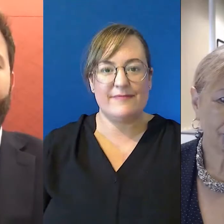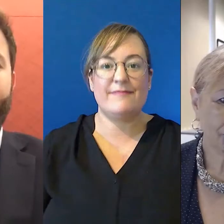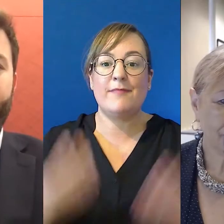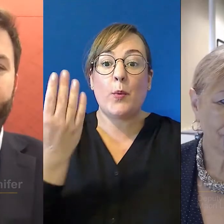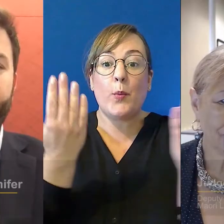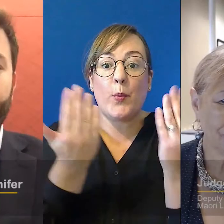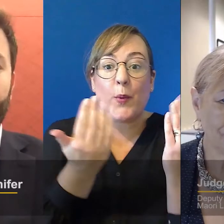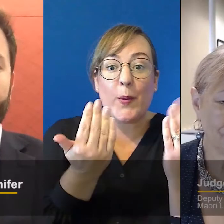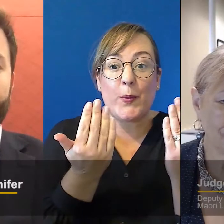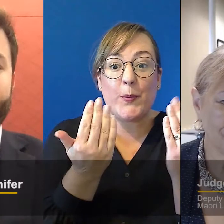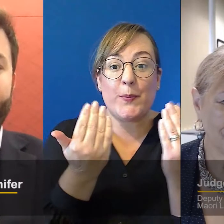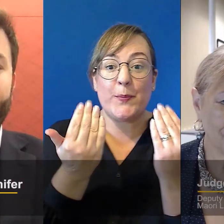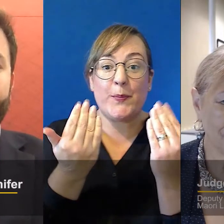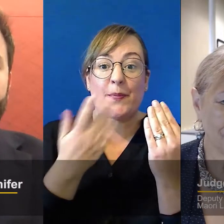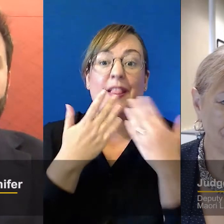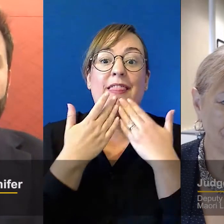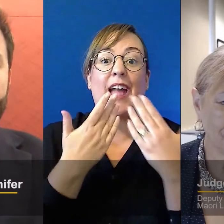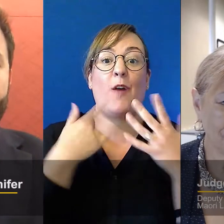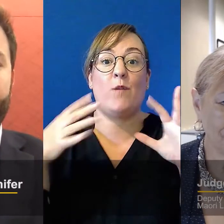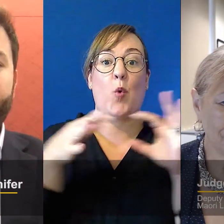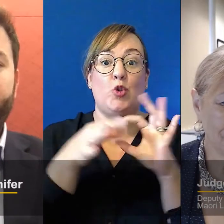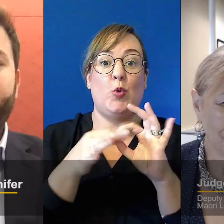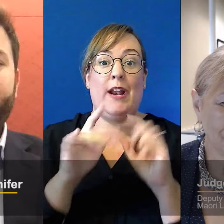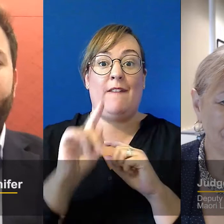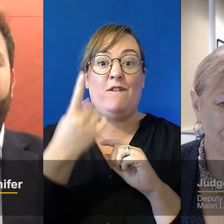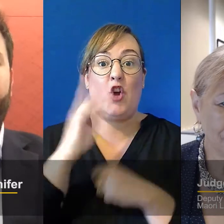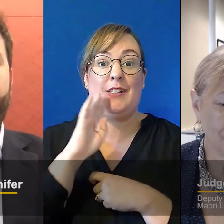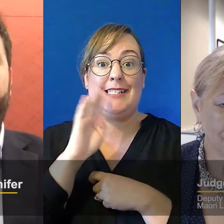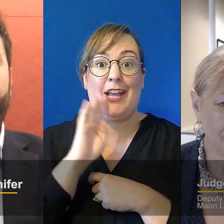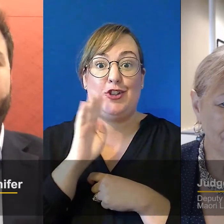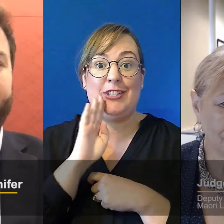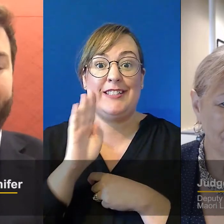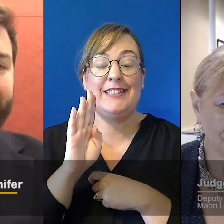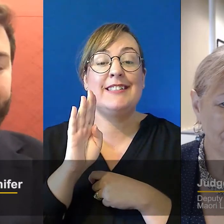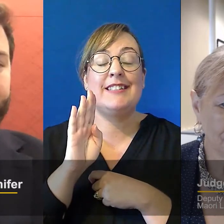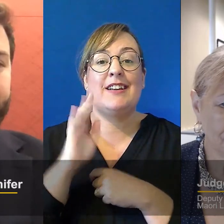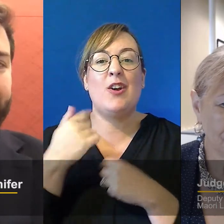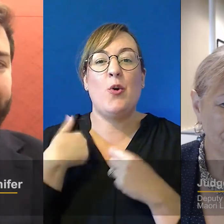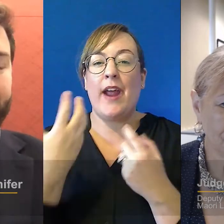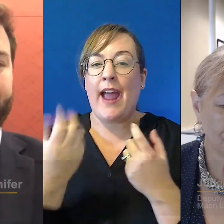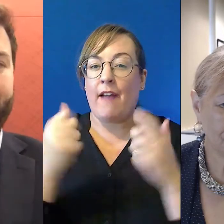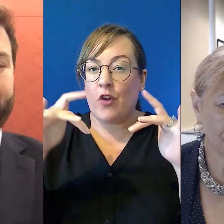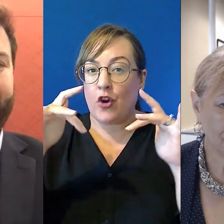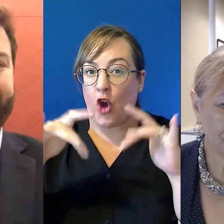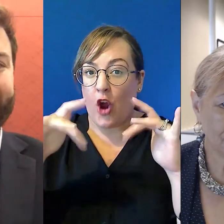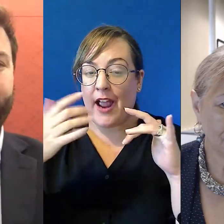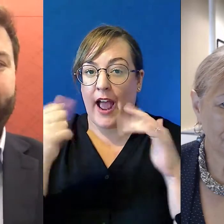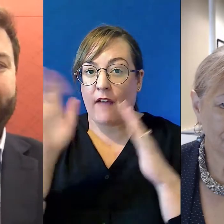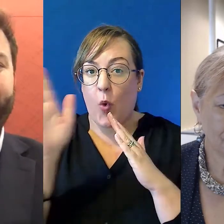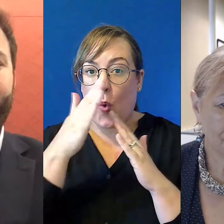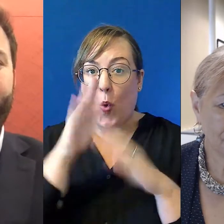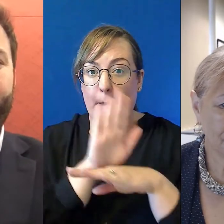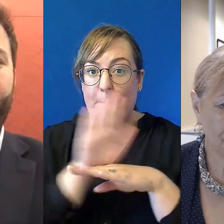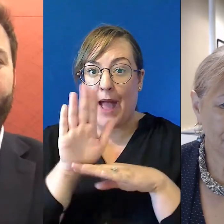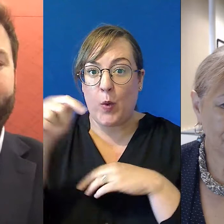Welcome back. Thank you for joining us in this first session. We haven't got one of our panelists with